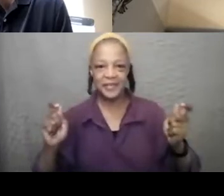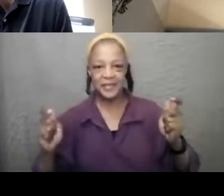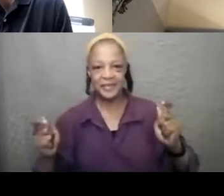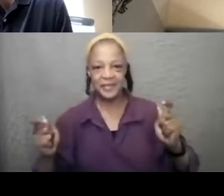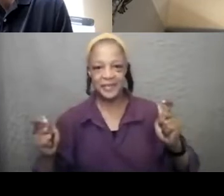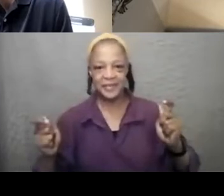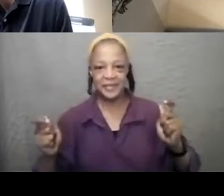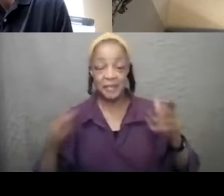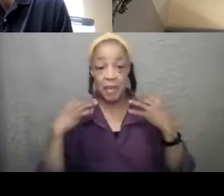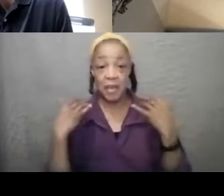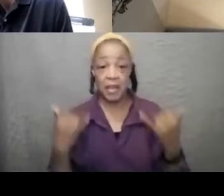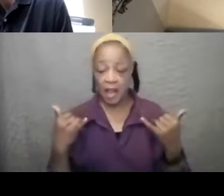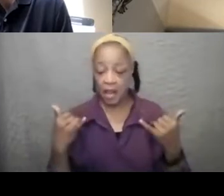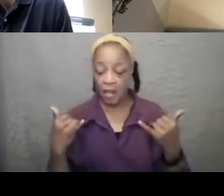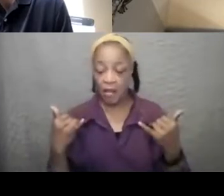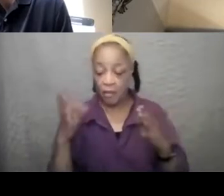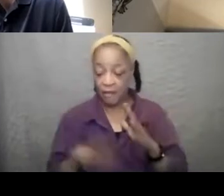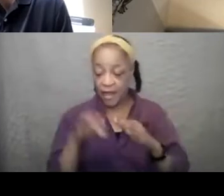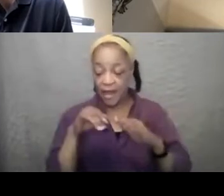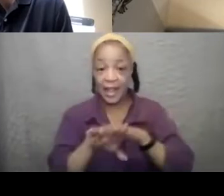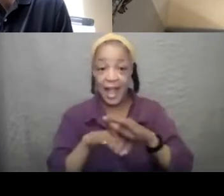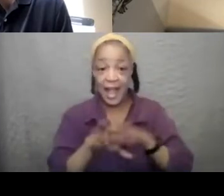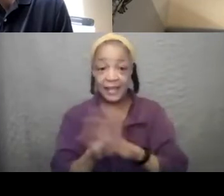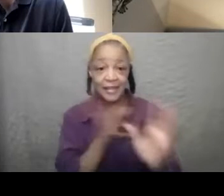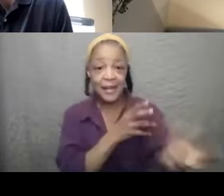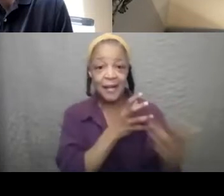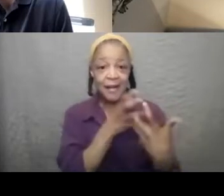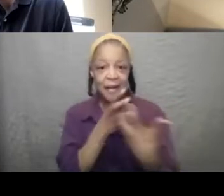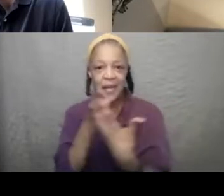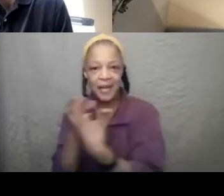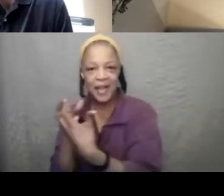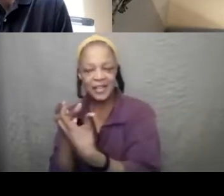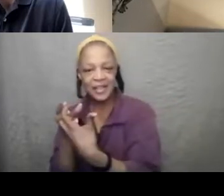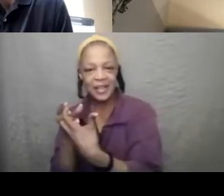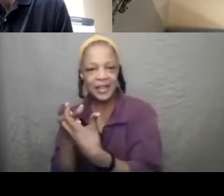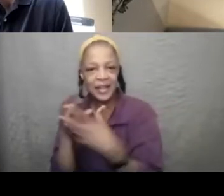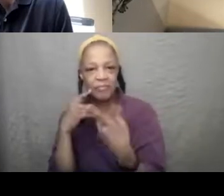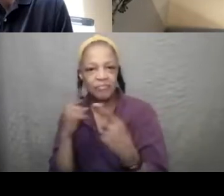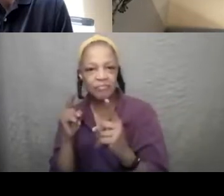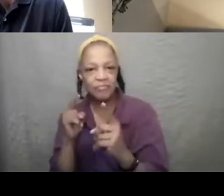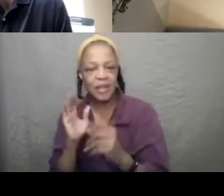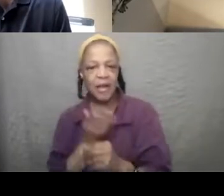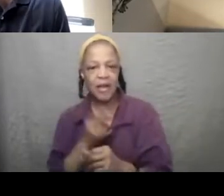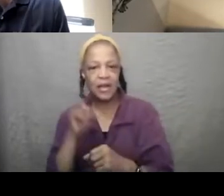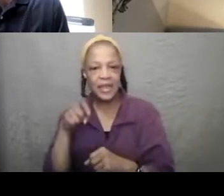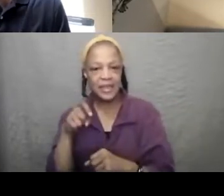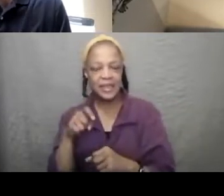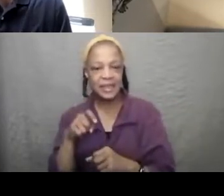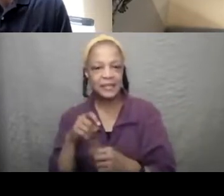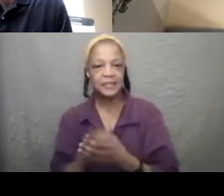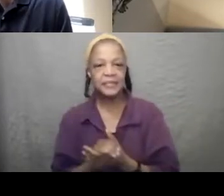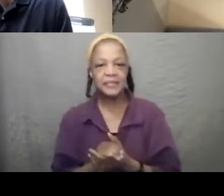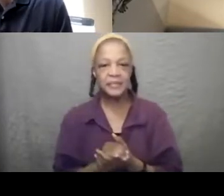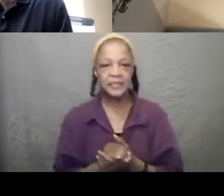now it's about finding access and accommodation that really matches what our needs are. And I